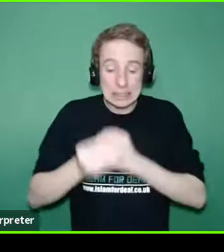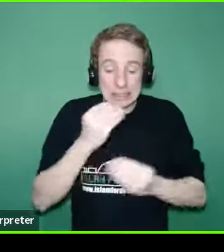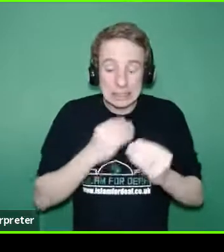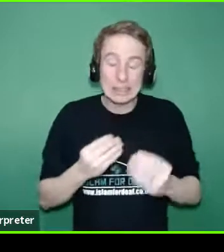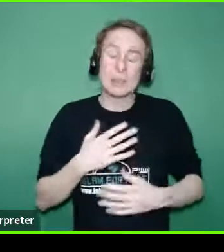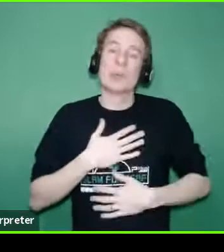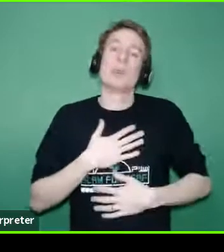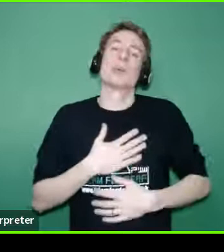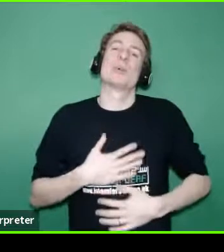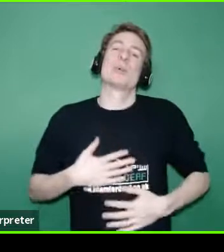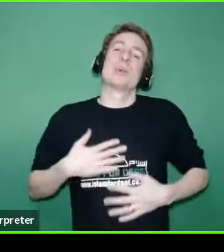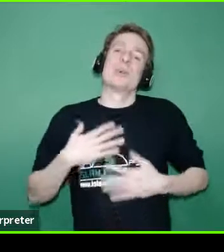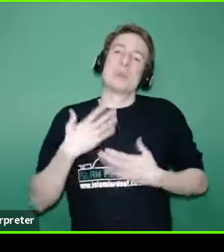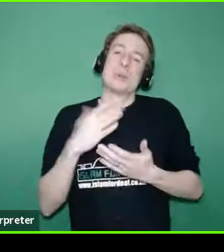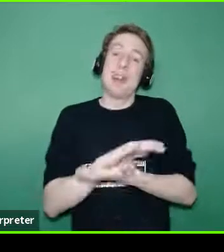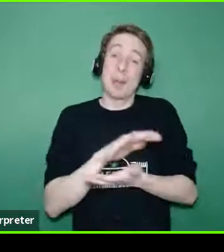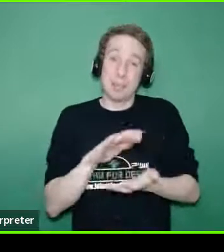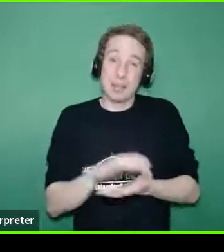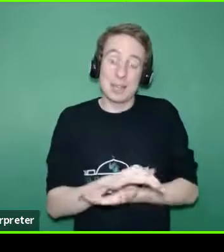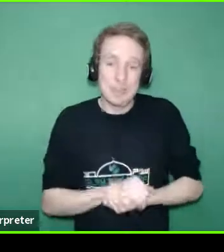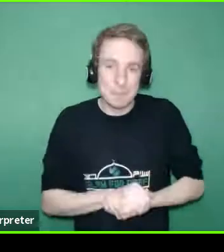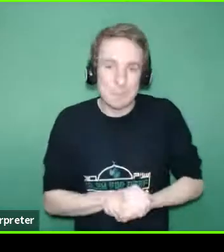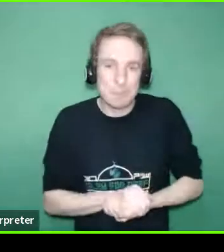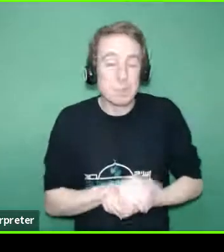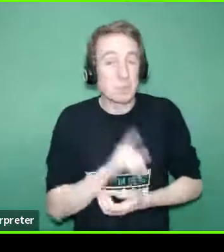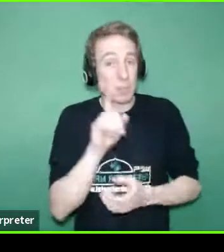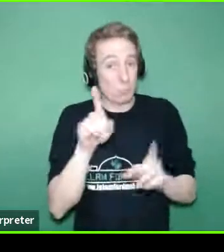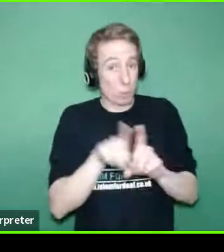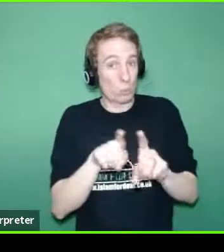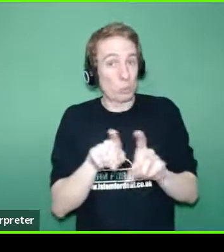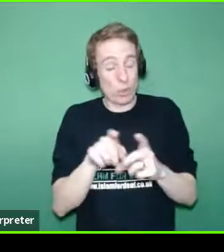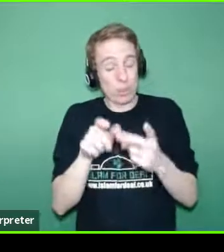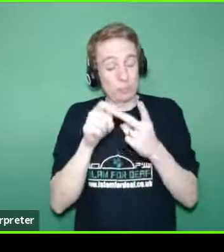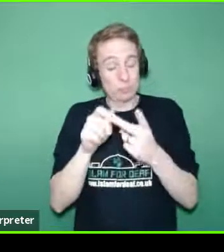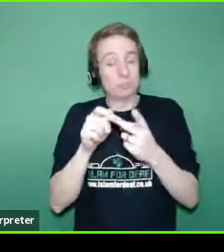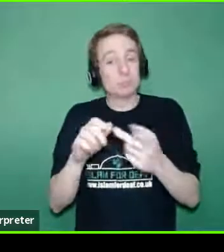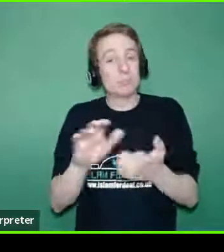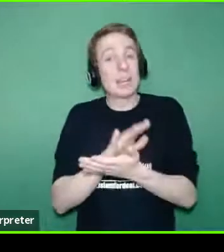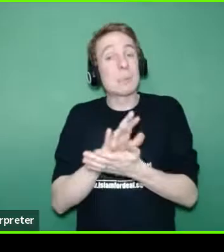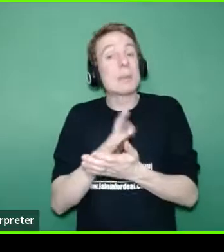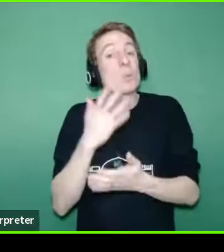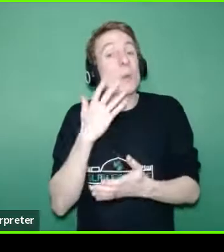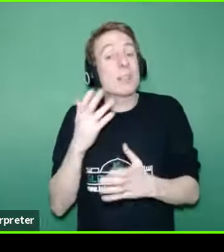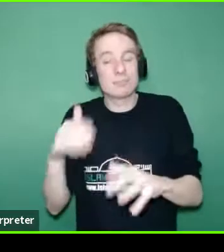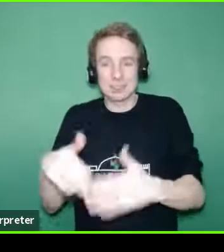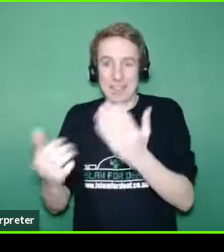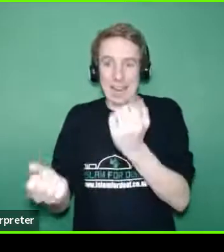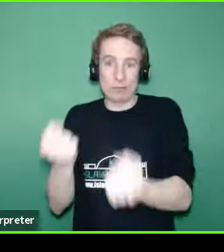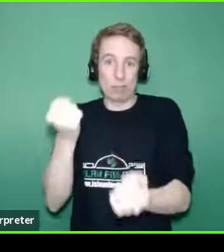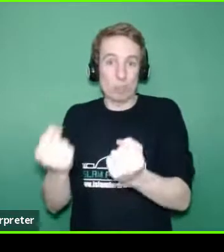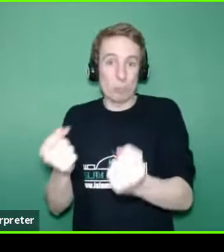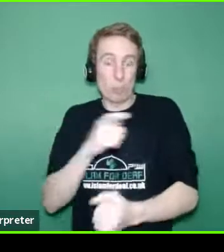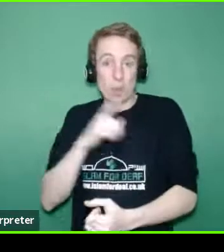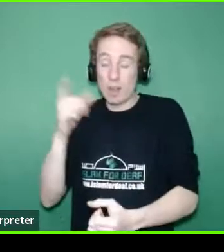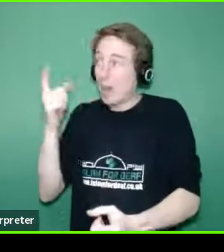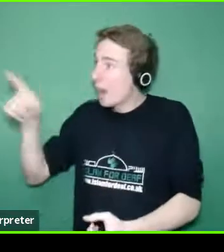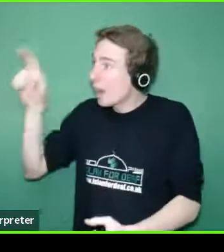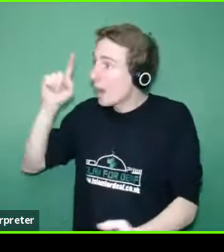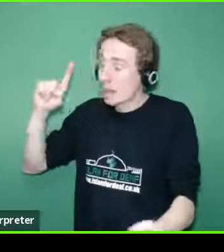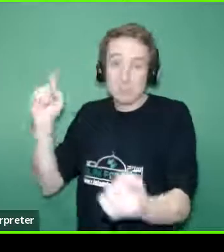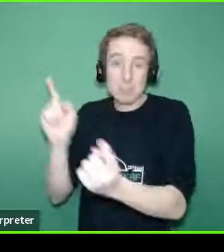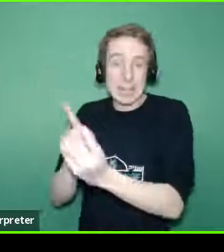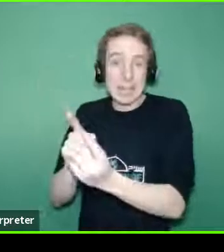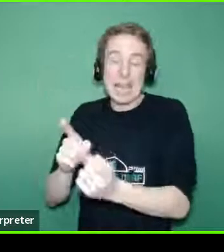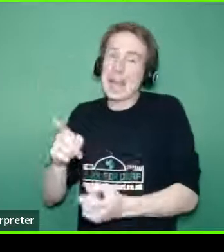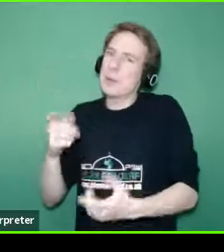by the virtue of their fast when they meet their Lord, because they will have ample reward for this fasting. And it's known